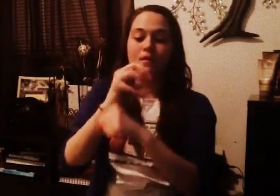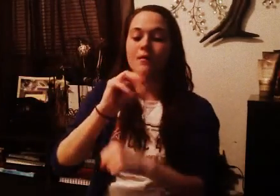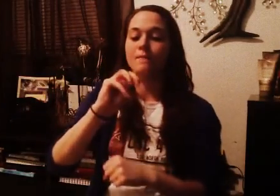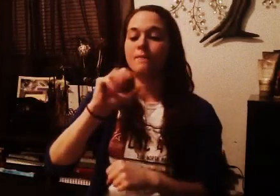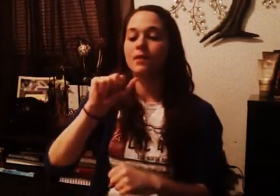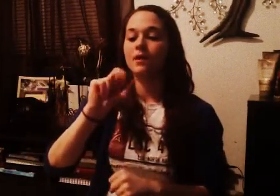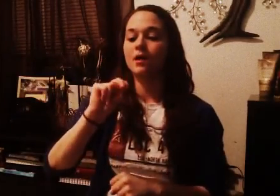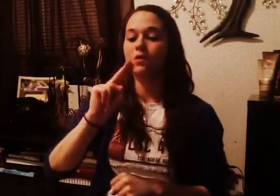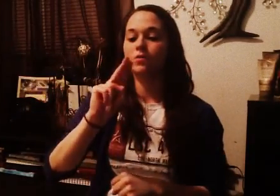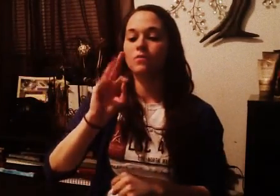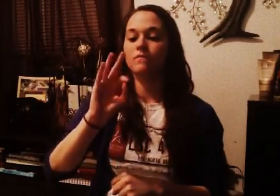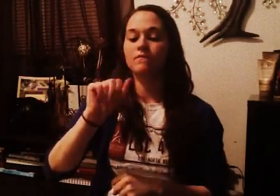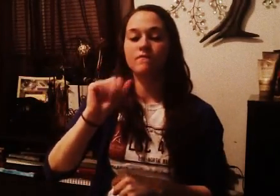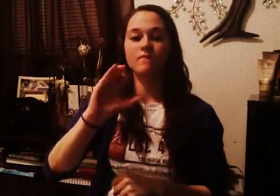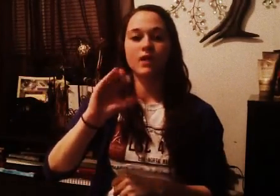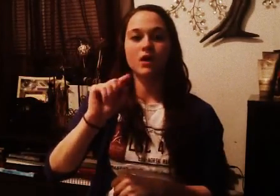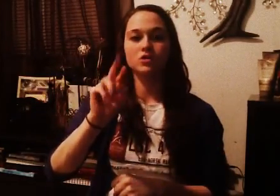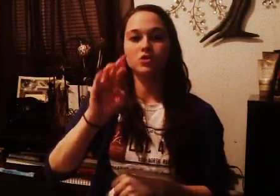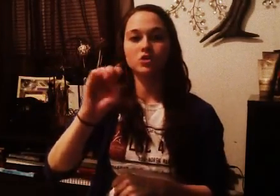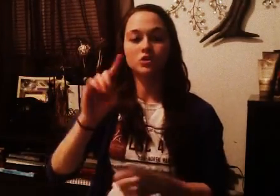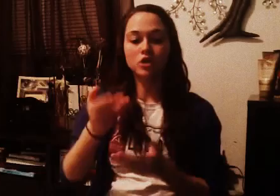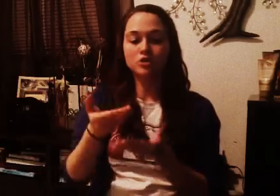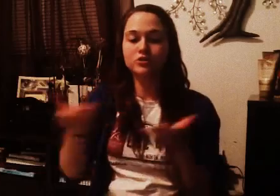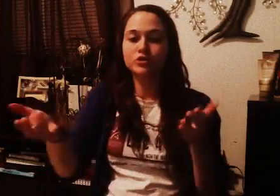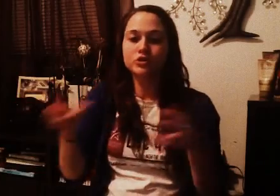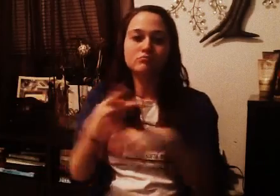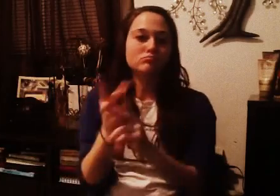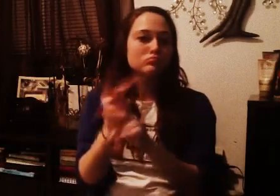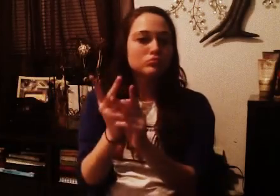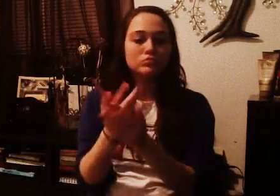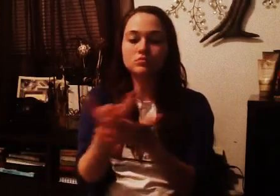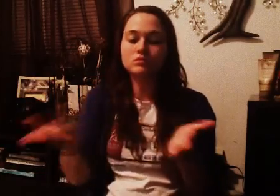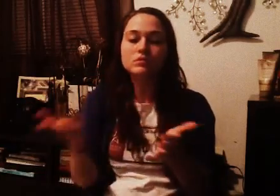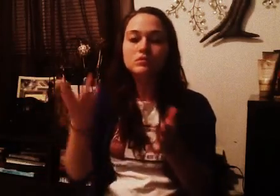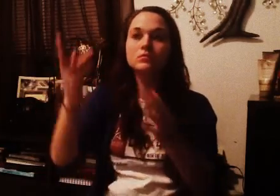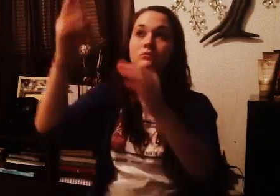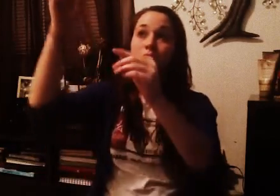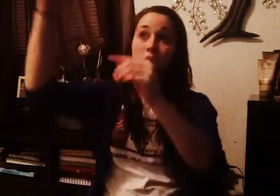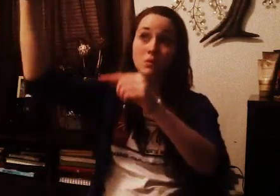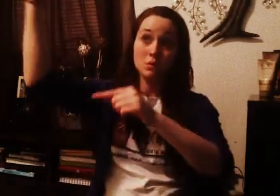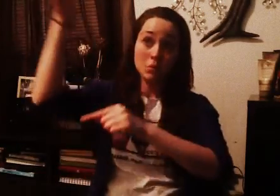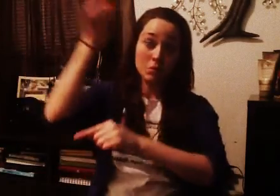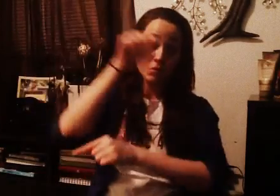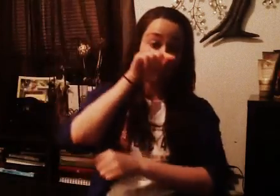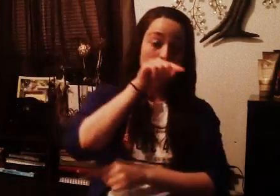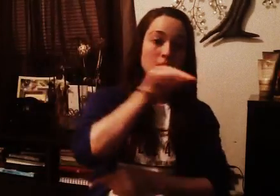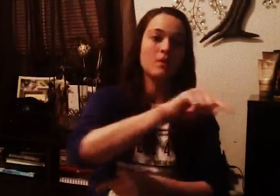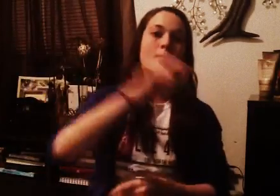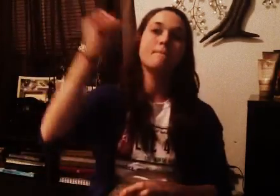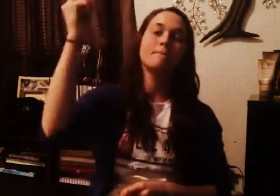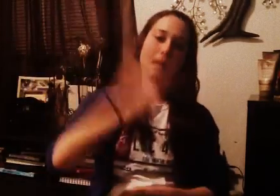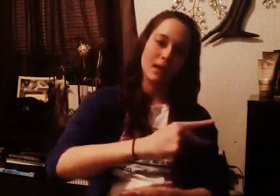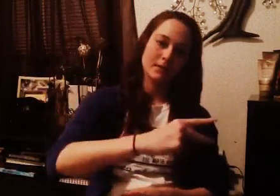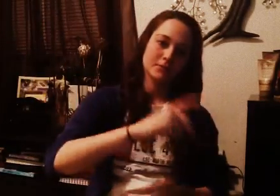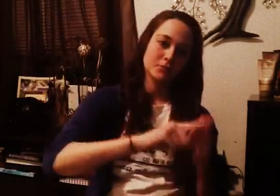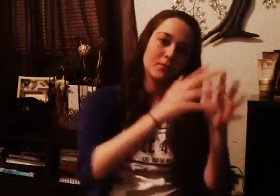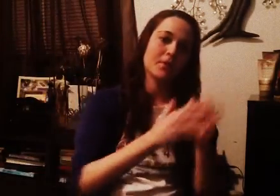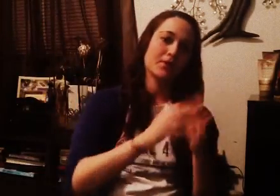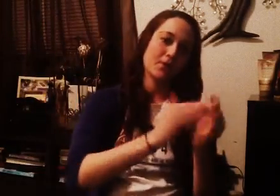were carried to the American colonies and sold for a profit. The third triangular trade route began when ships